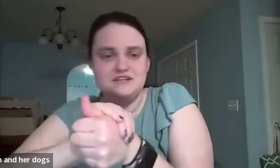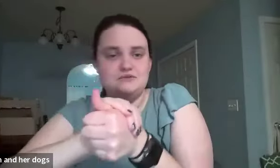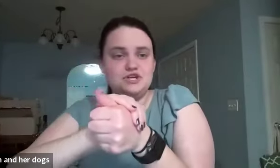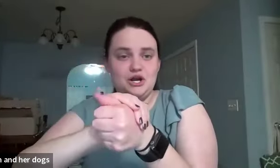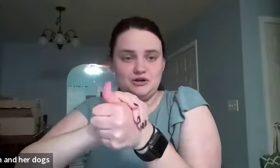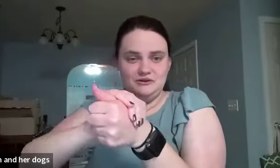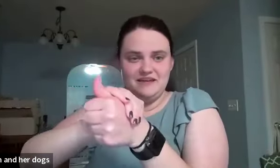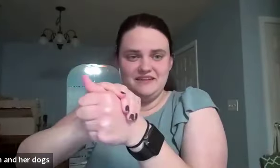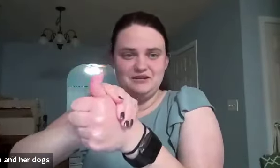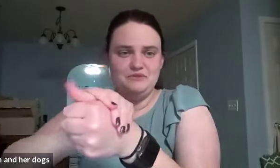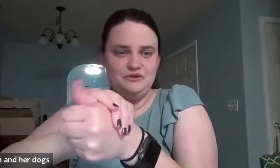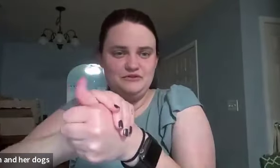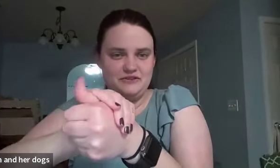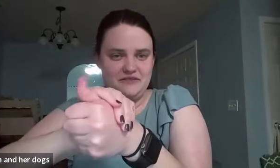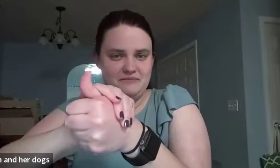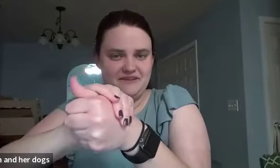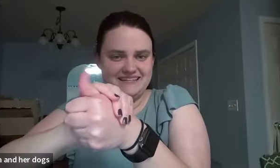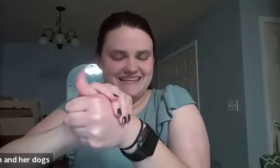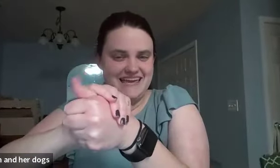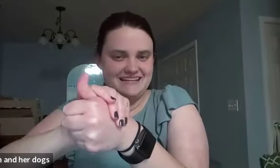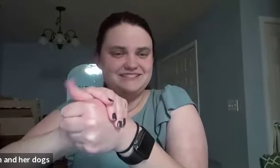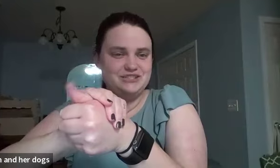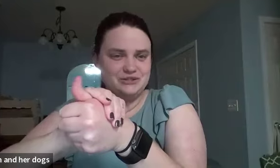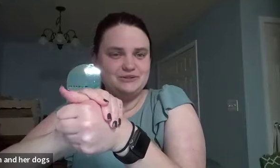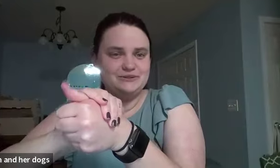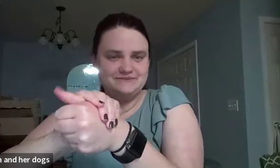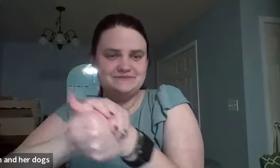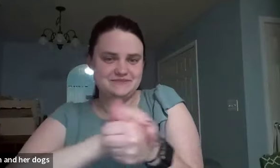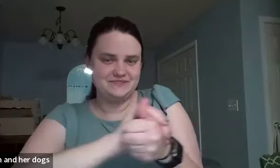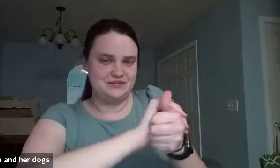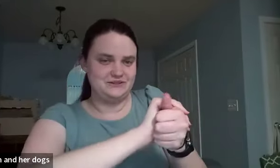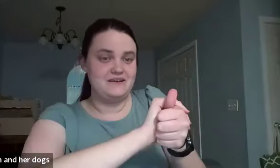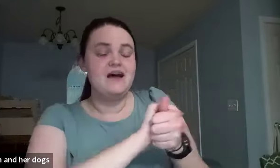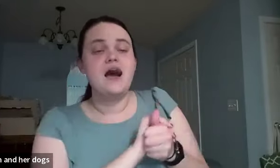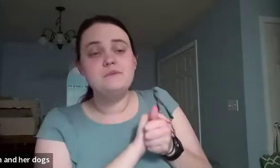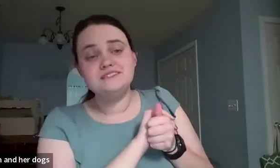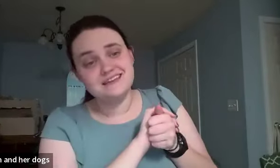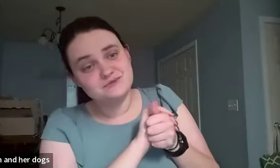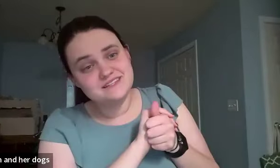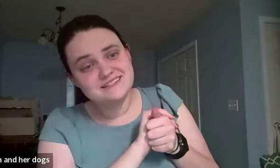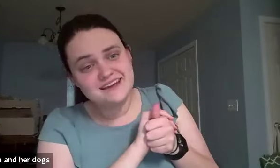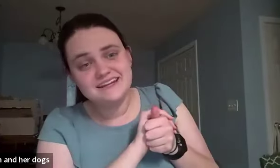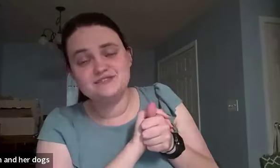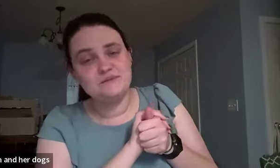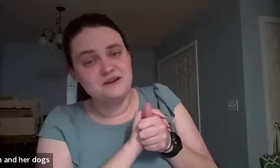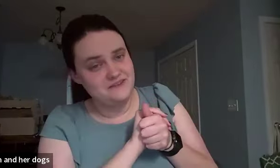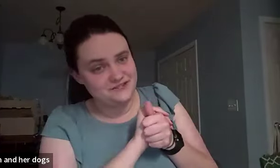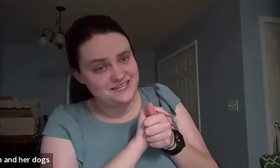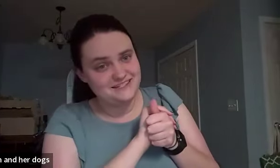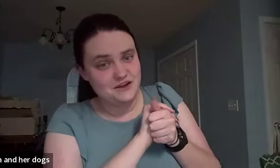So turtle, and then you move your thumb like it's the head. Turtle, turtle. I'm obsessed with this sign. It's one of my favorite signs